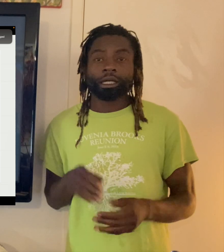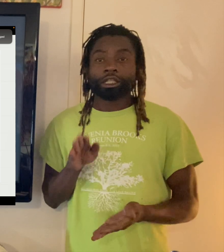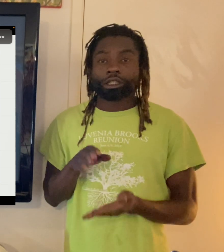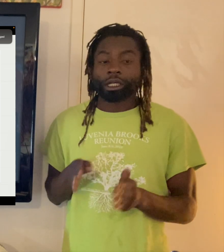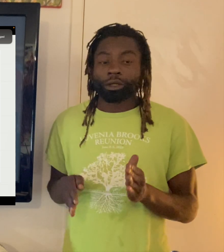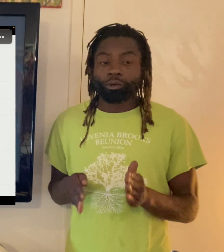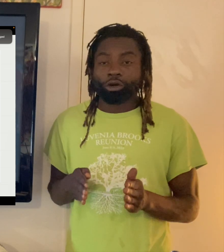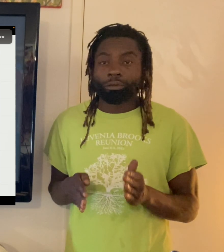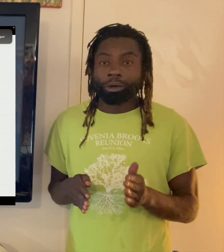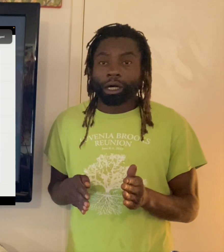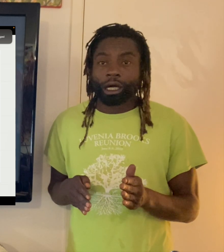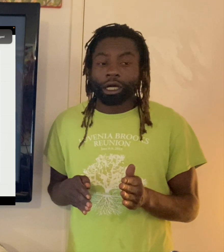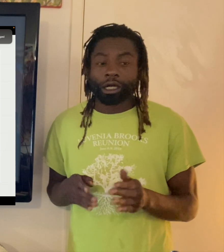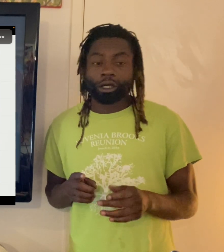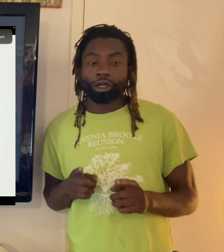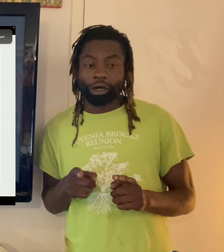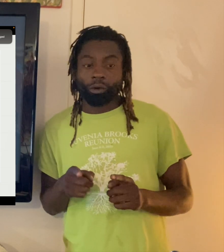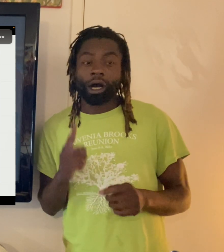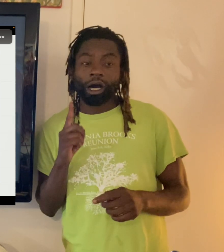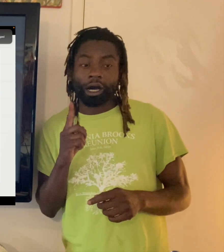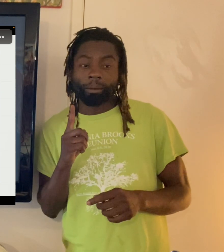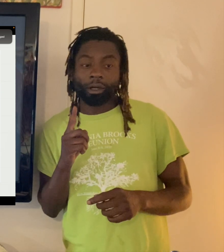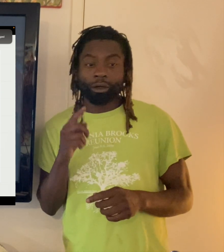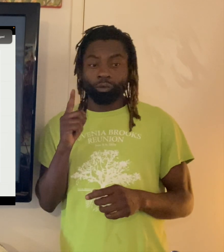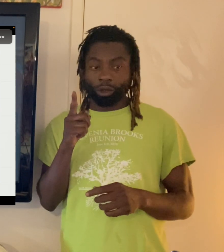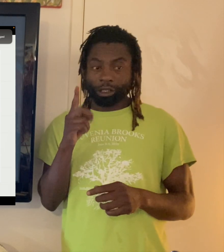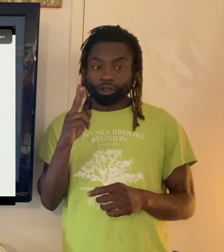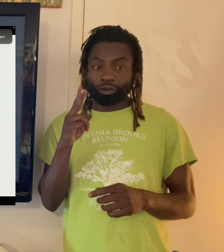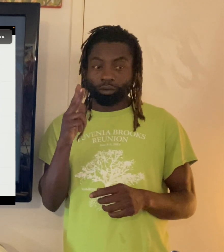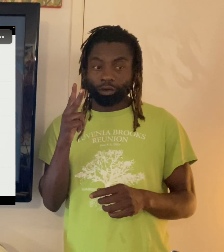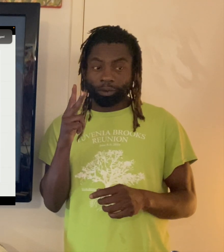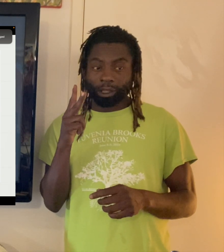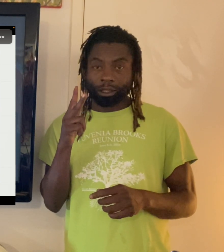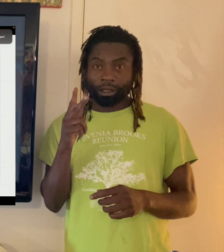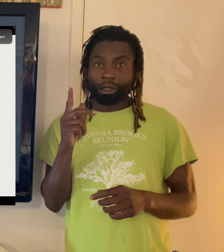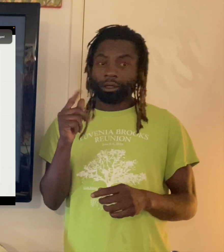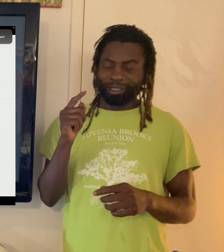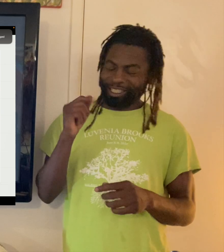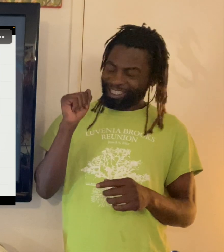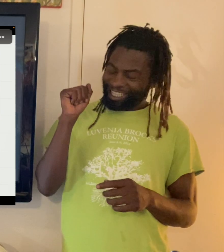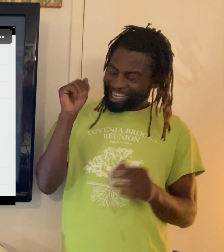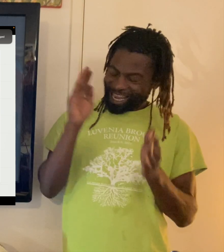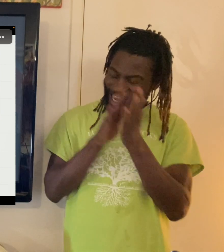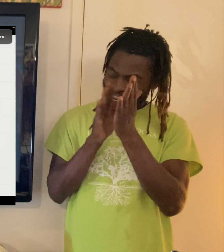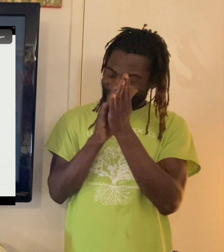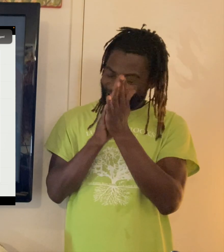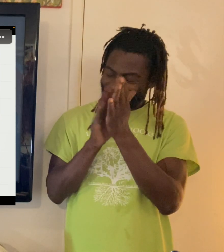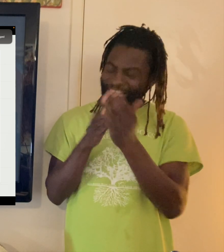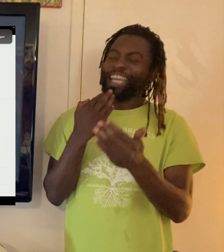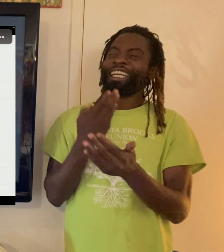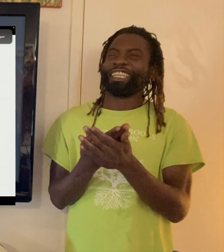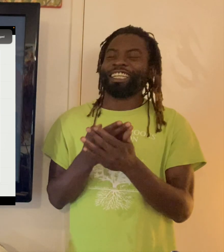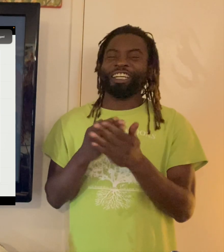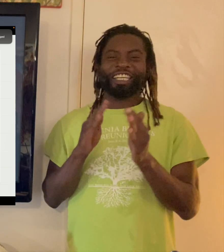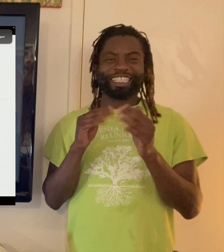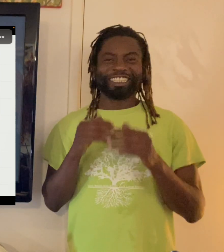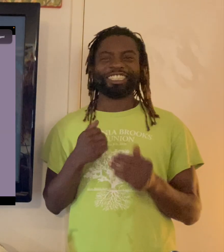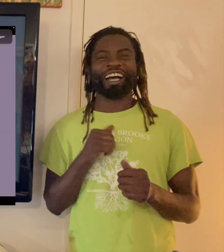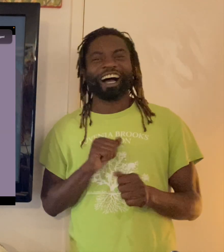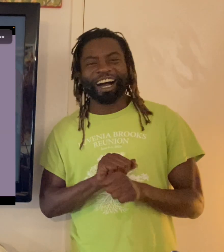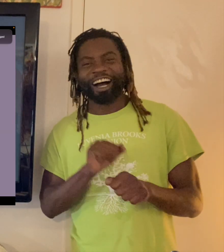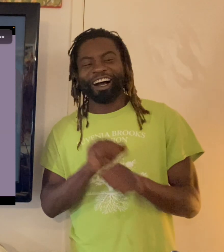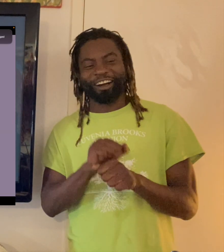3 squares. 1, 2, 3. Yay! Good job, Tiny Robot.